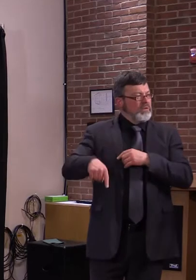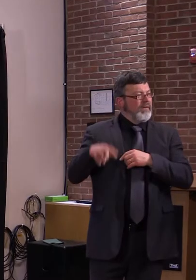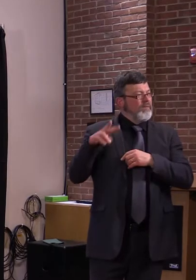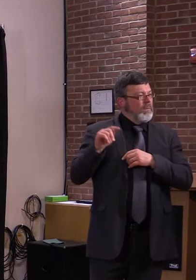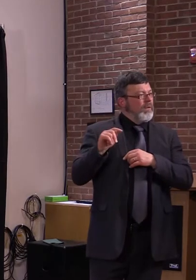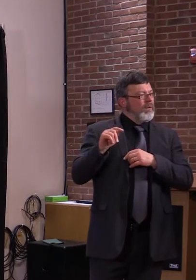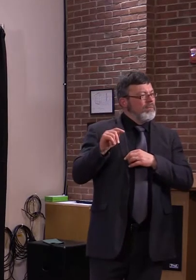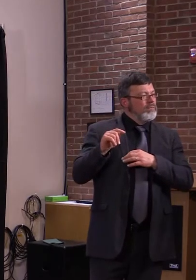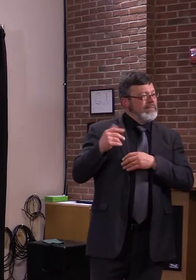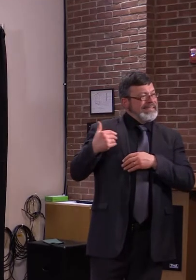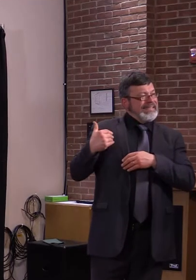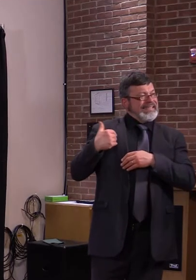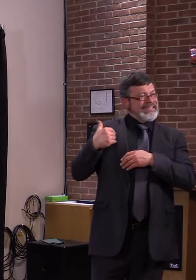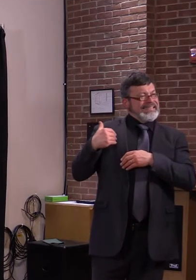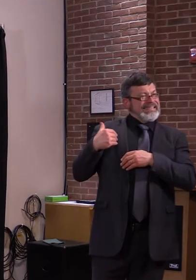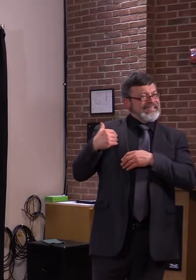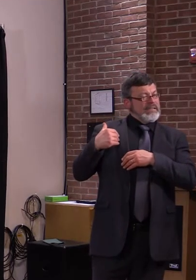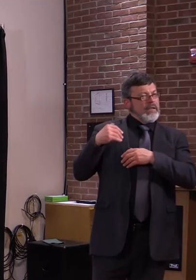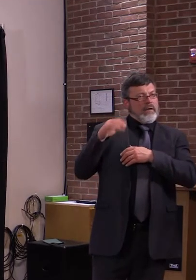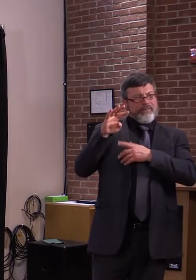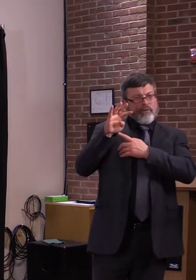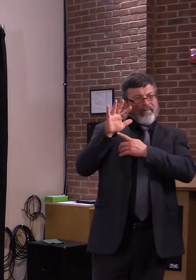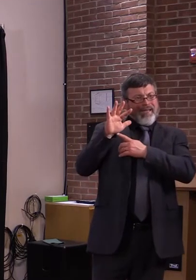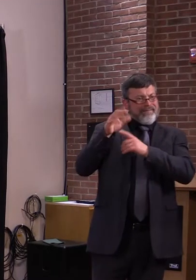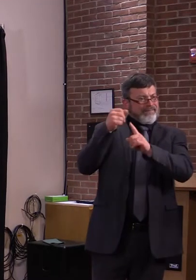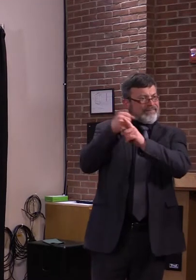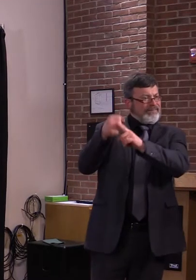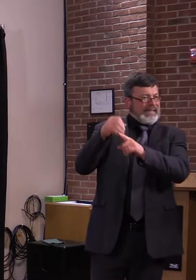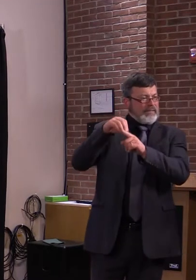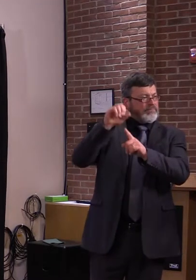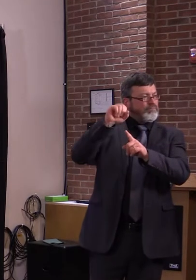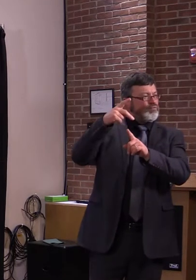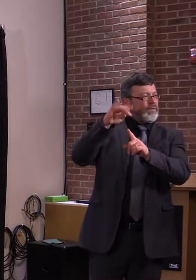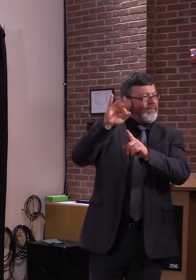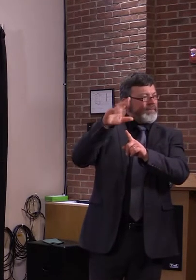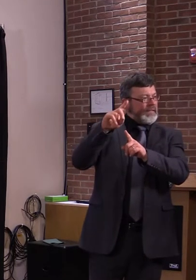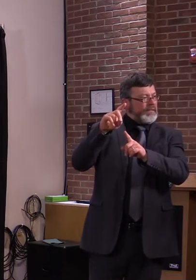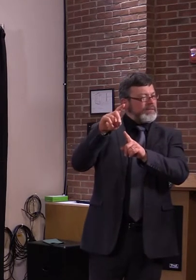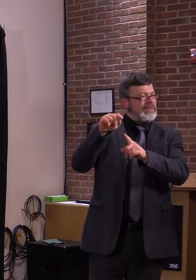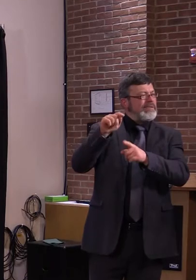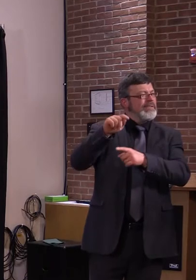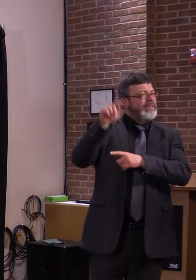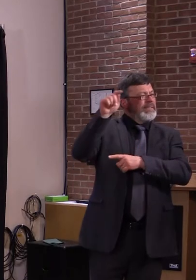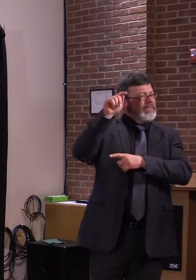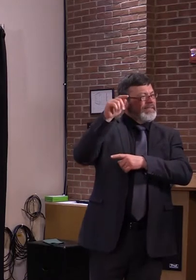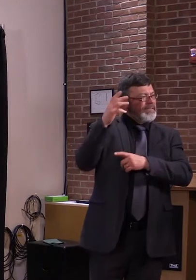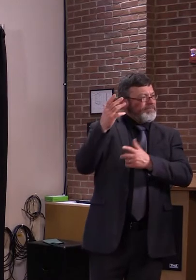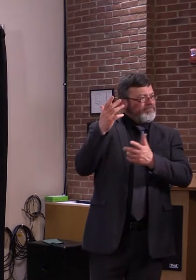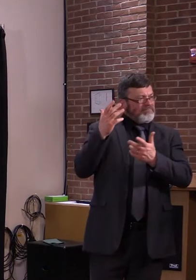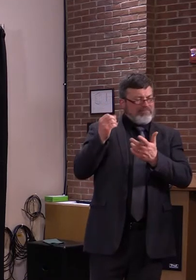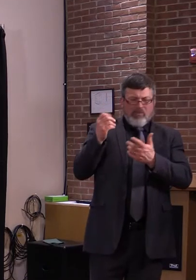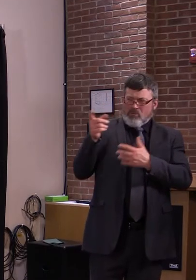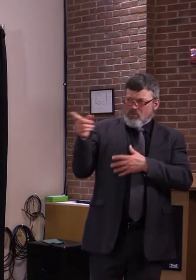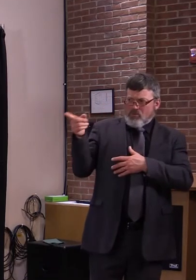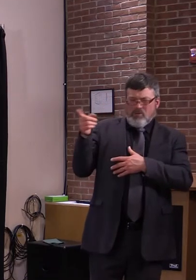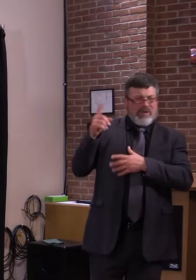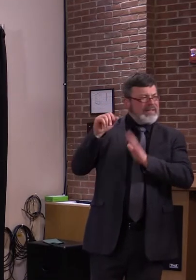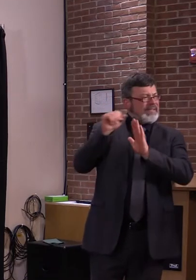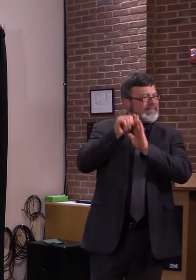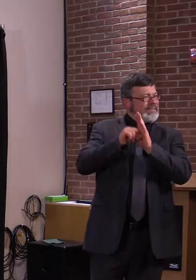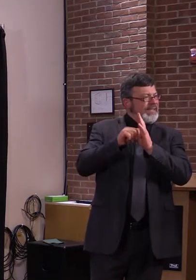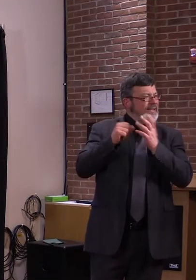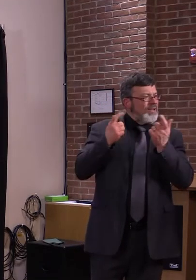at Springfield. What kind of approach is the state taking to tackling specifically